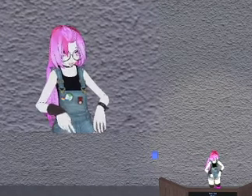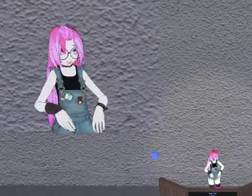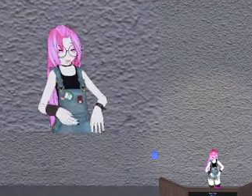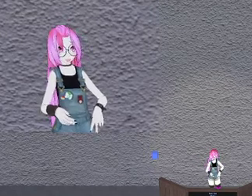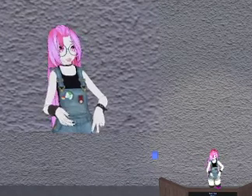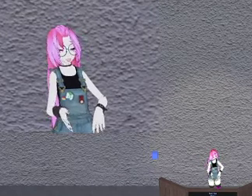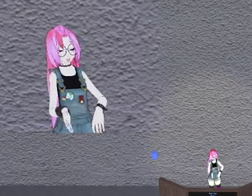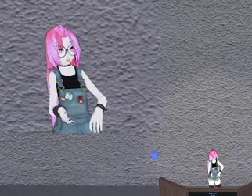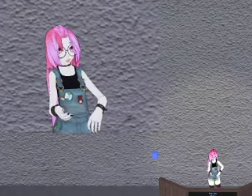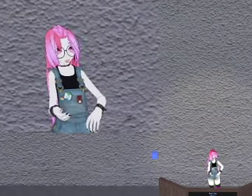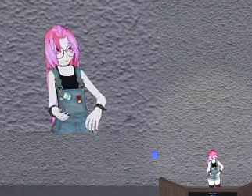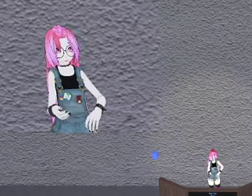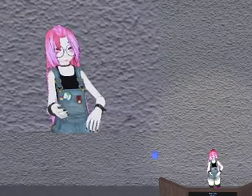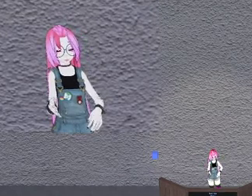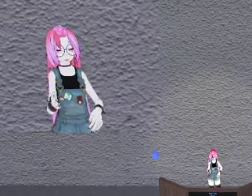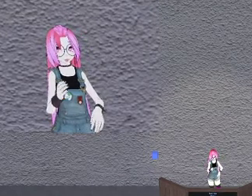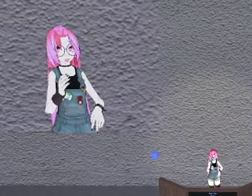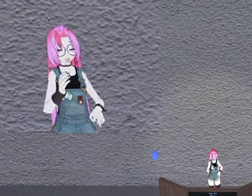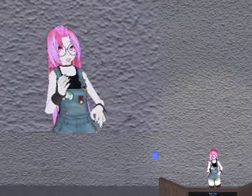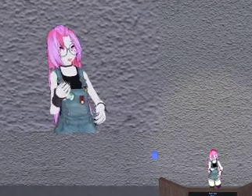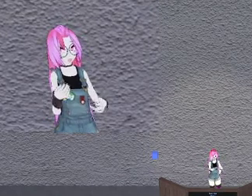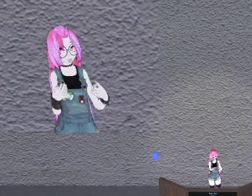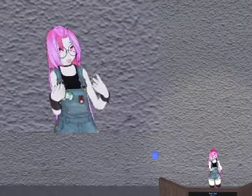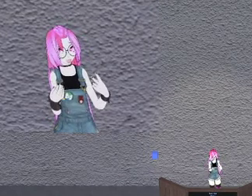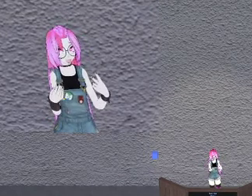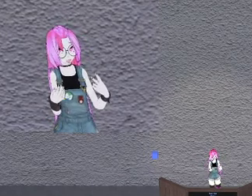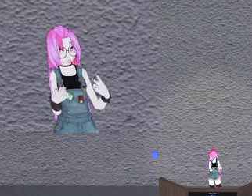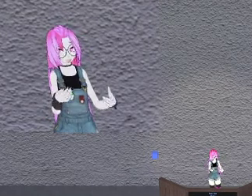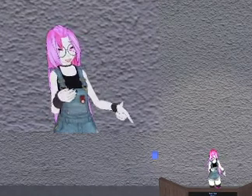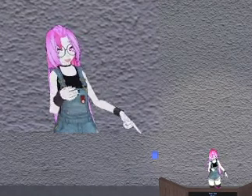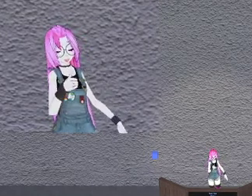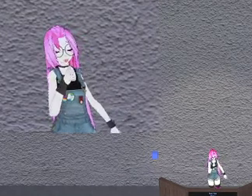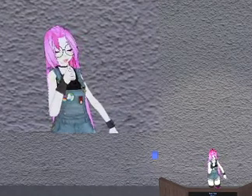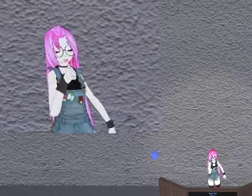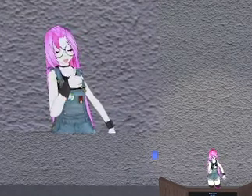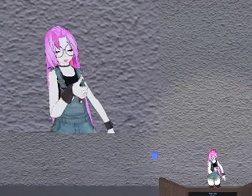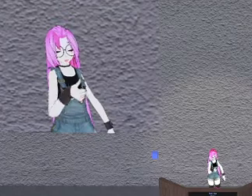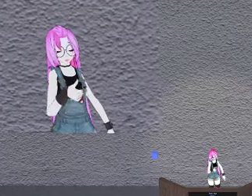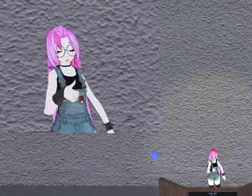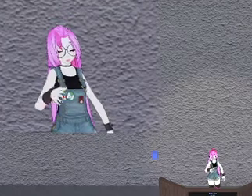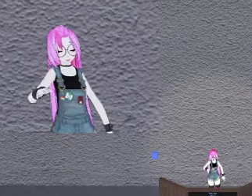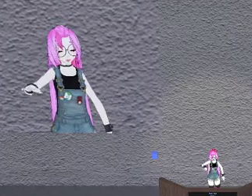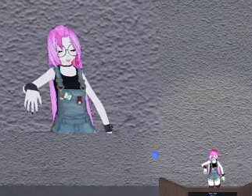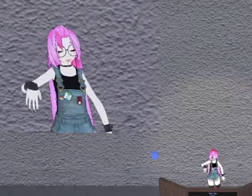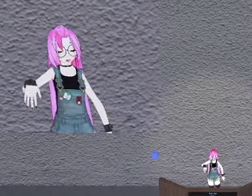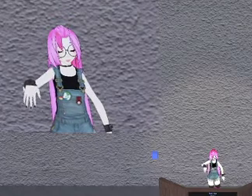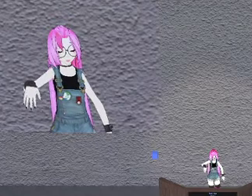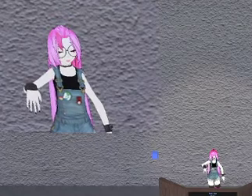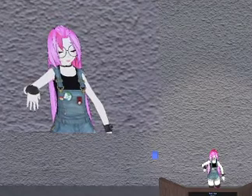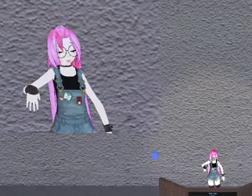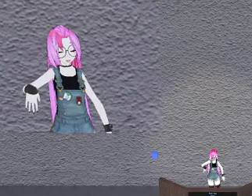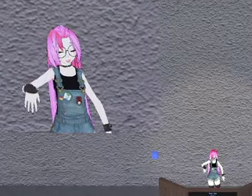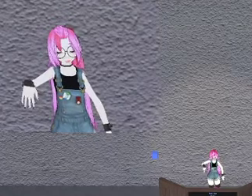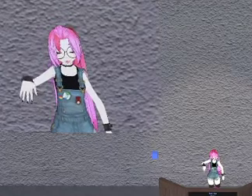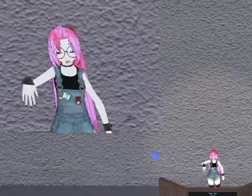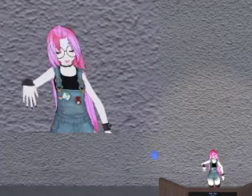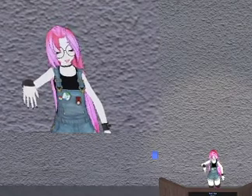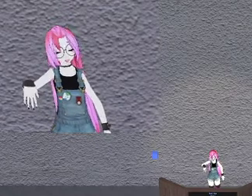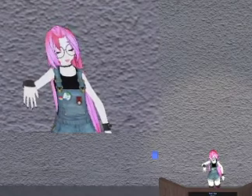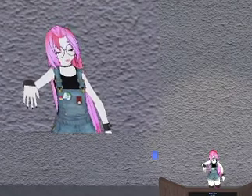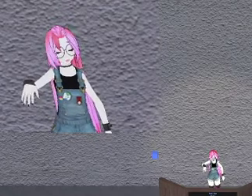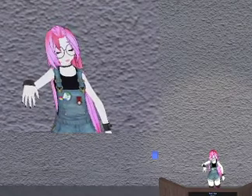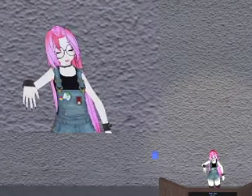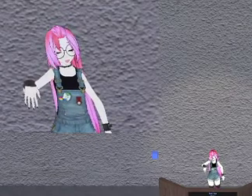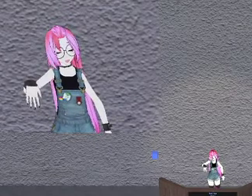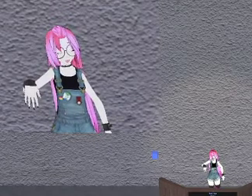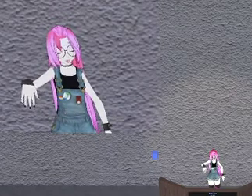This one's a great one to know. So there's two ways you can do it. You could either say not yet. So this is a sign for